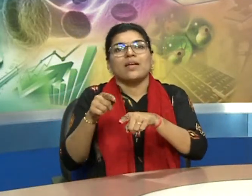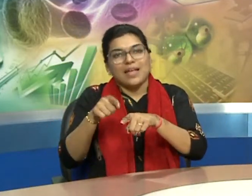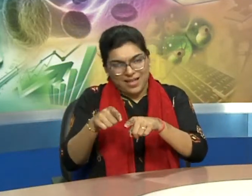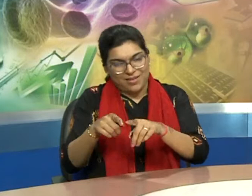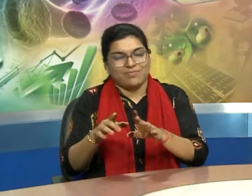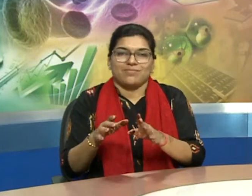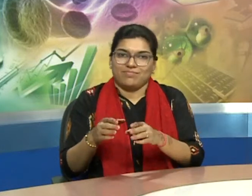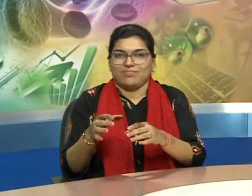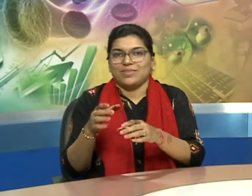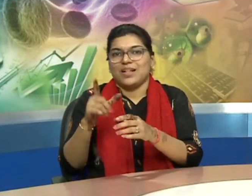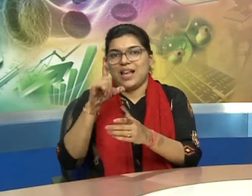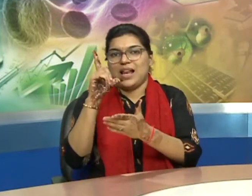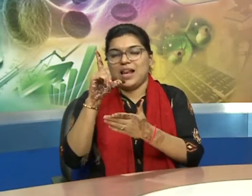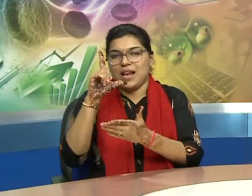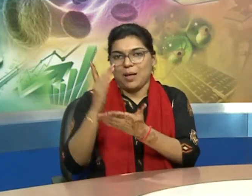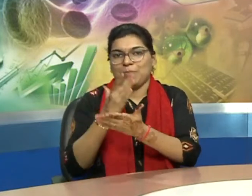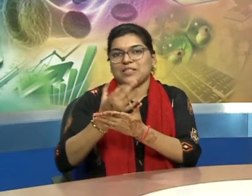we can find any book